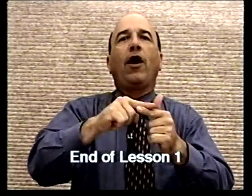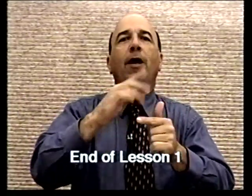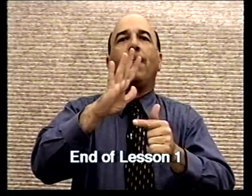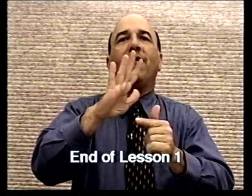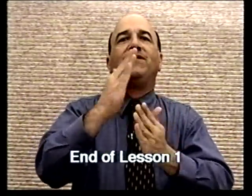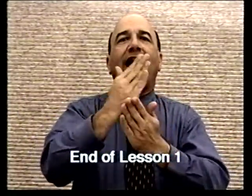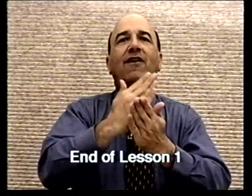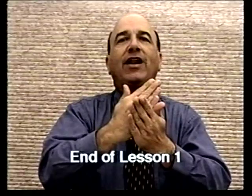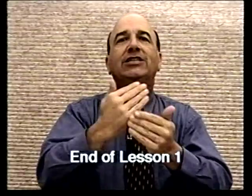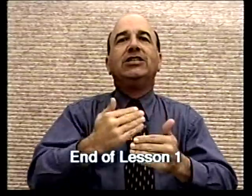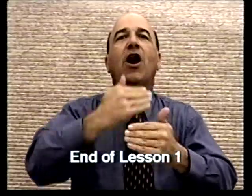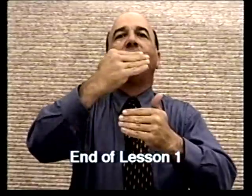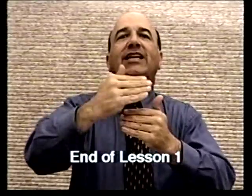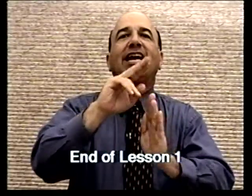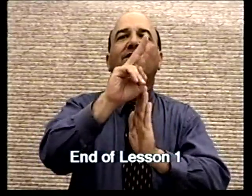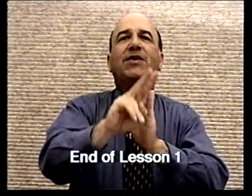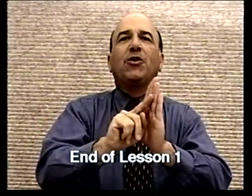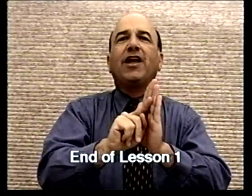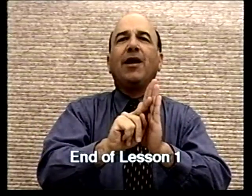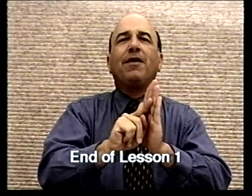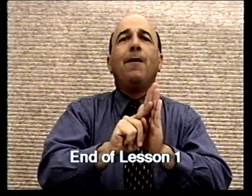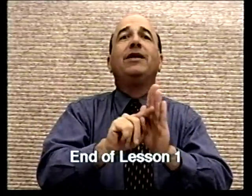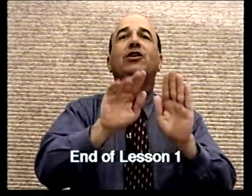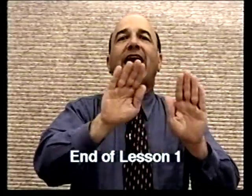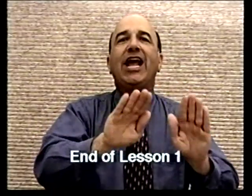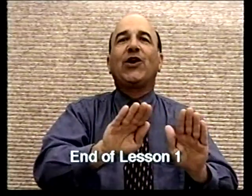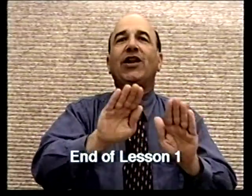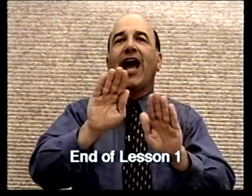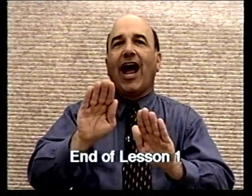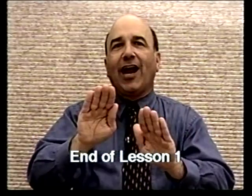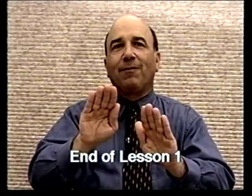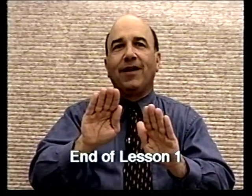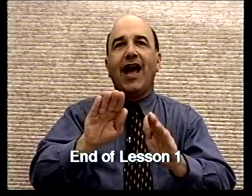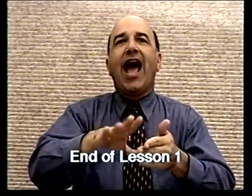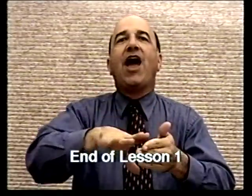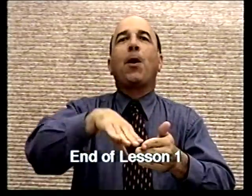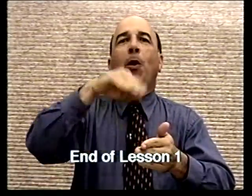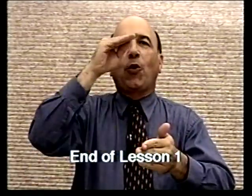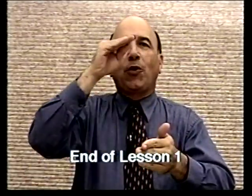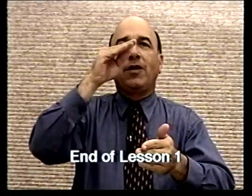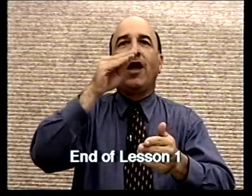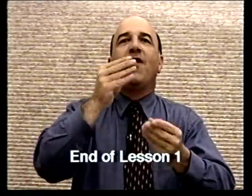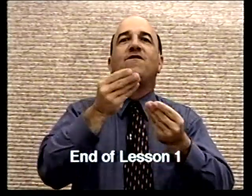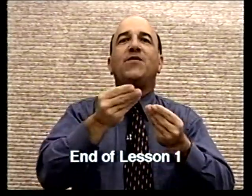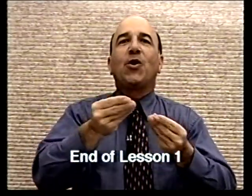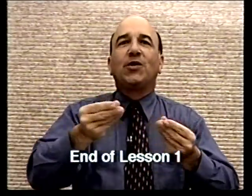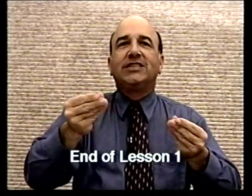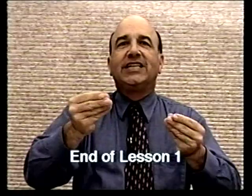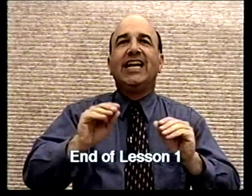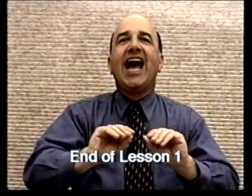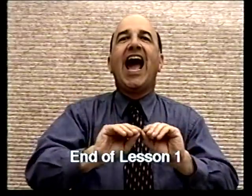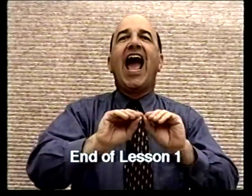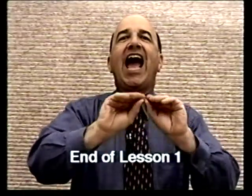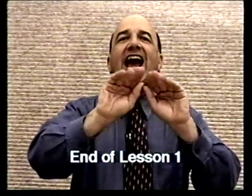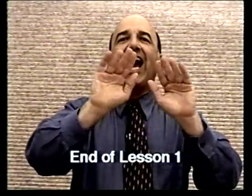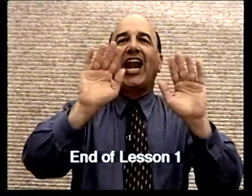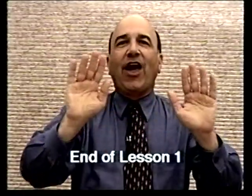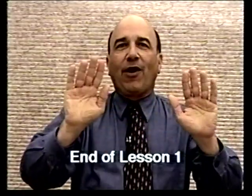or the 5 lessons of the next videotape. You take your time and learn fluency and